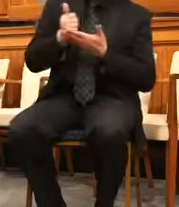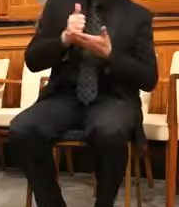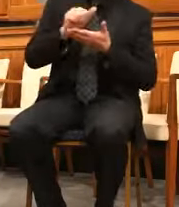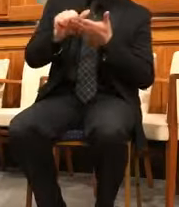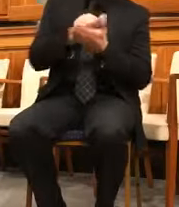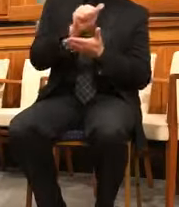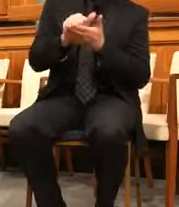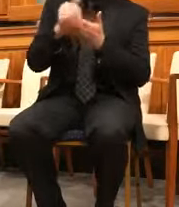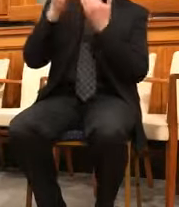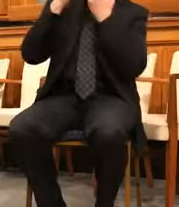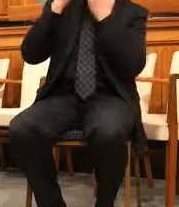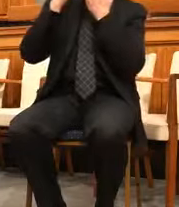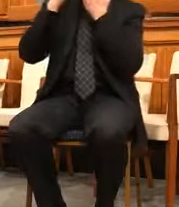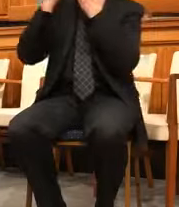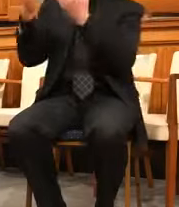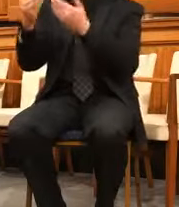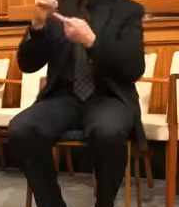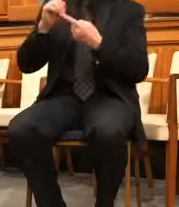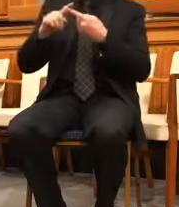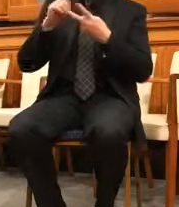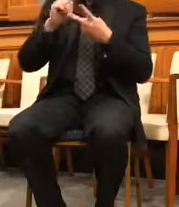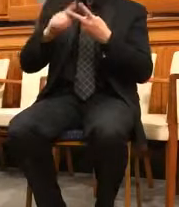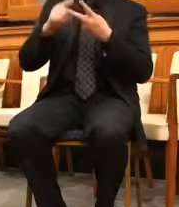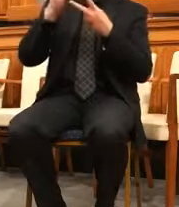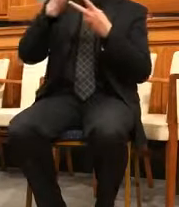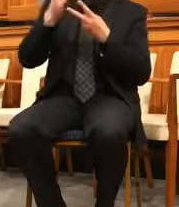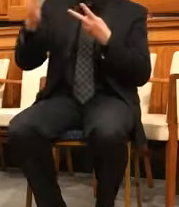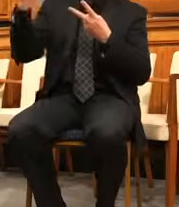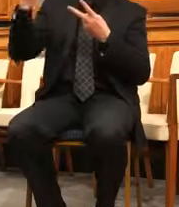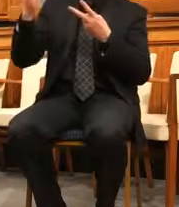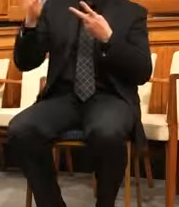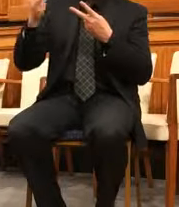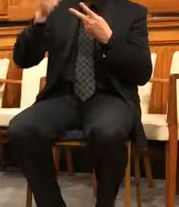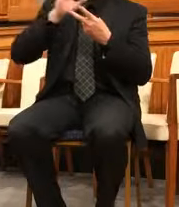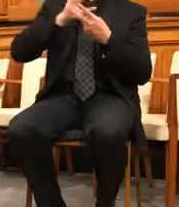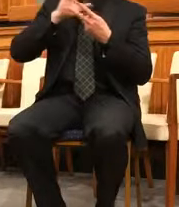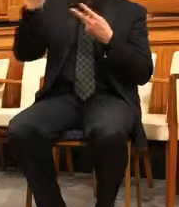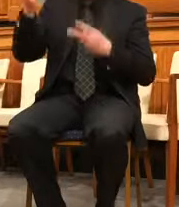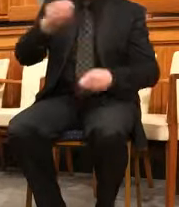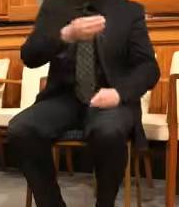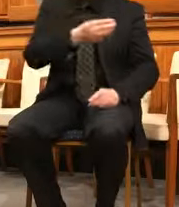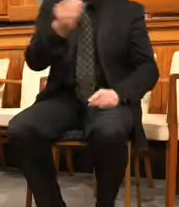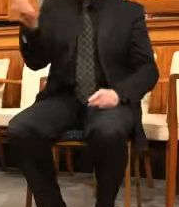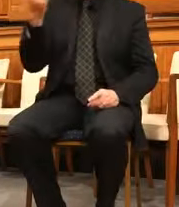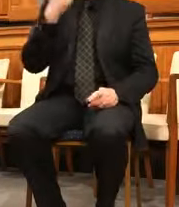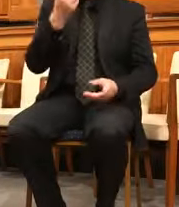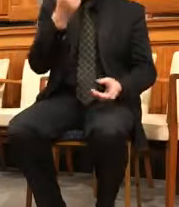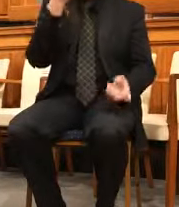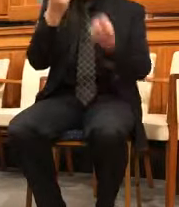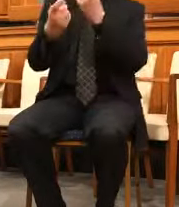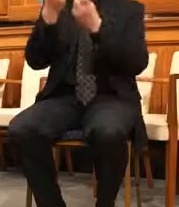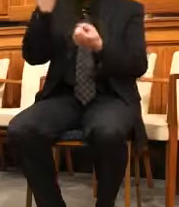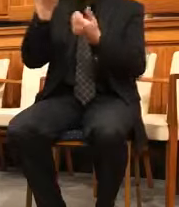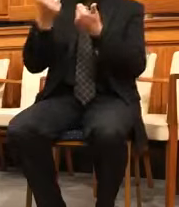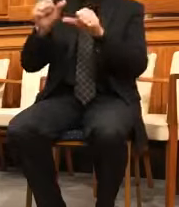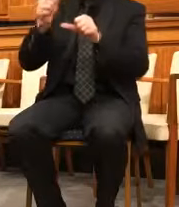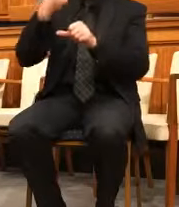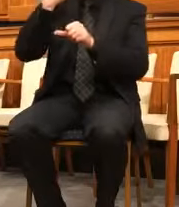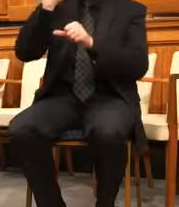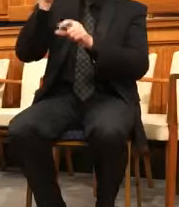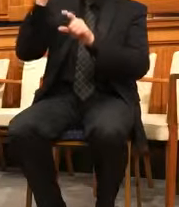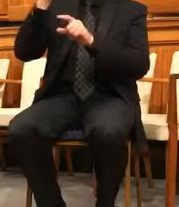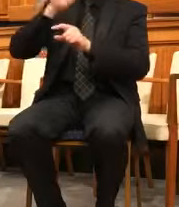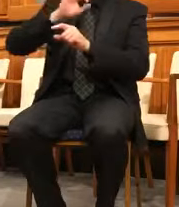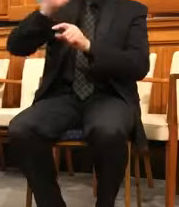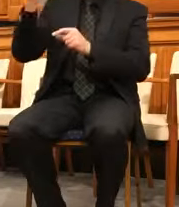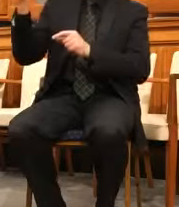O Lord, hold needy souls to thyself. Even this night, come and work in our hearts, open thy